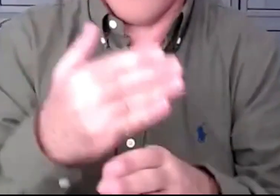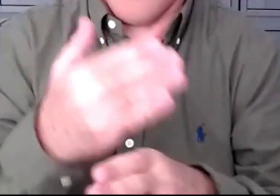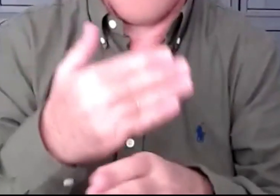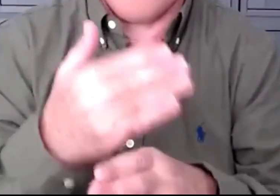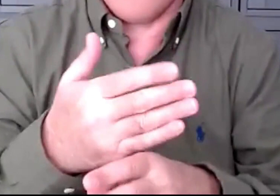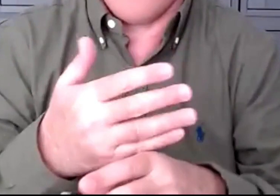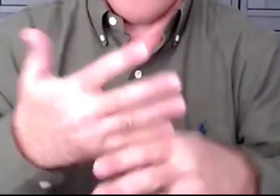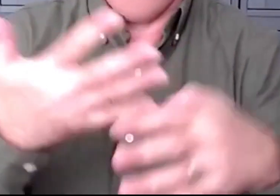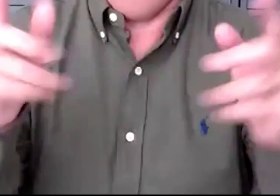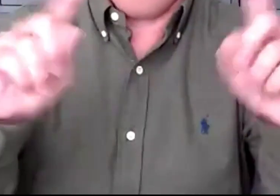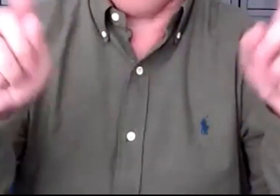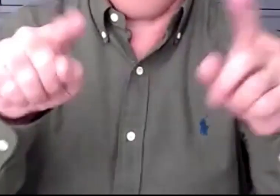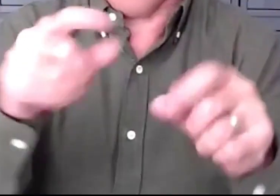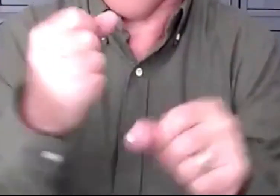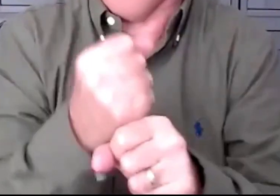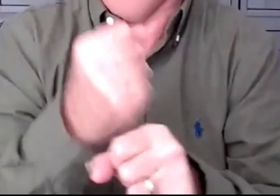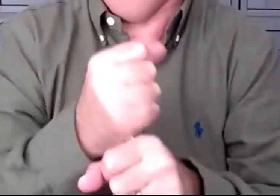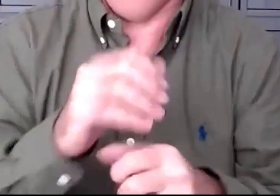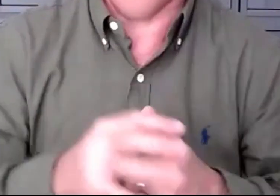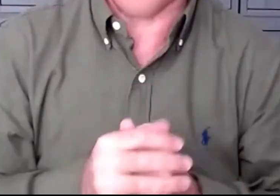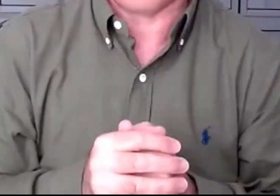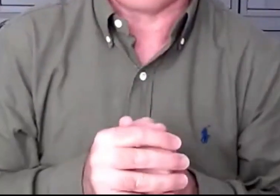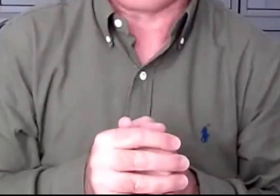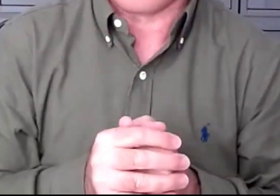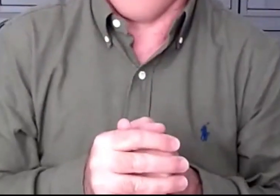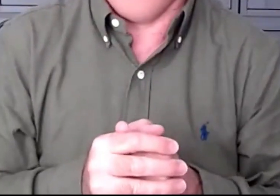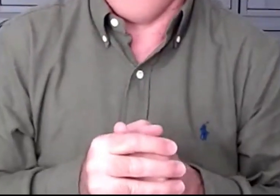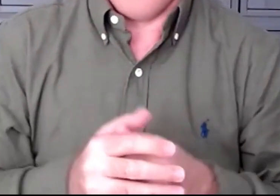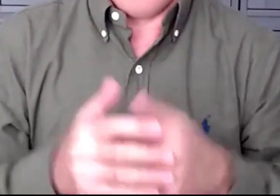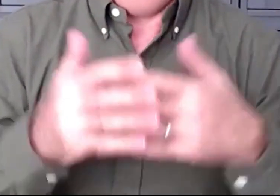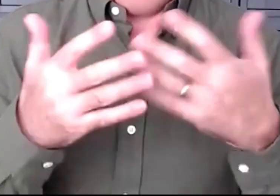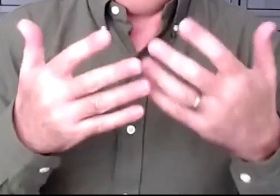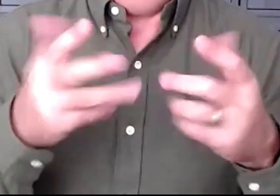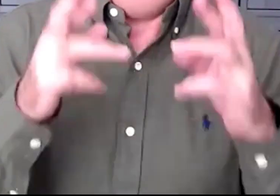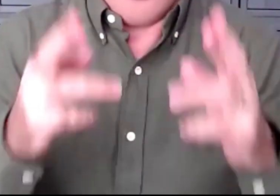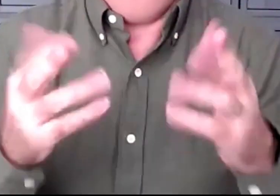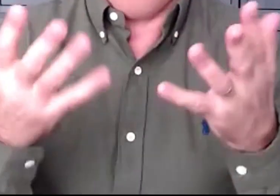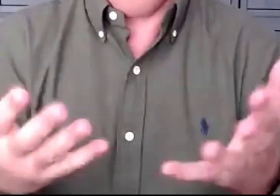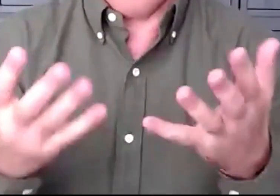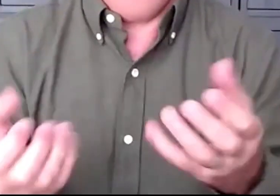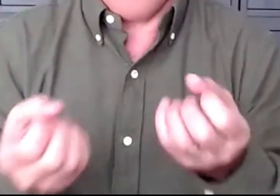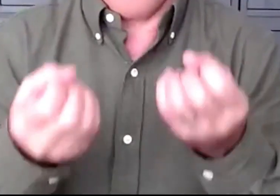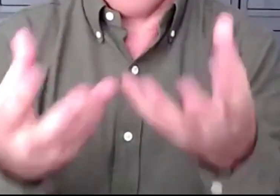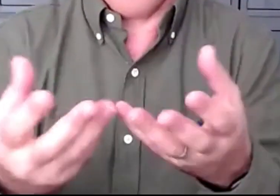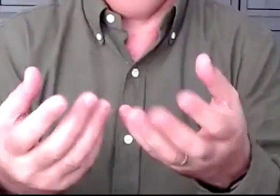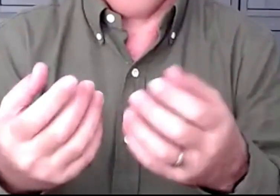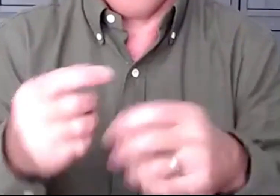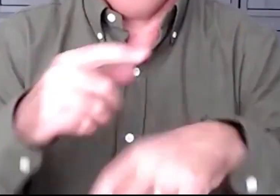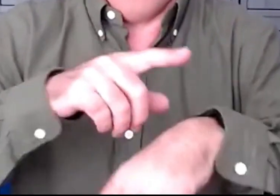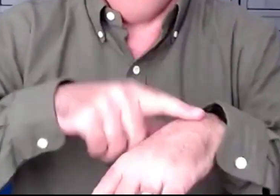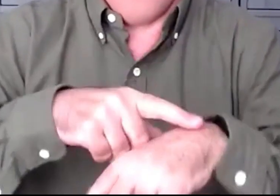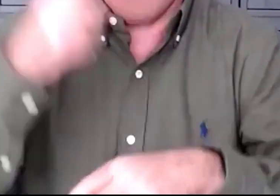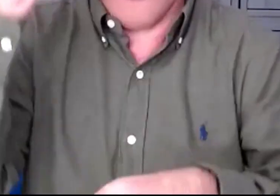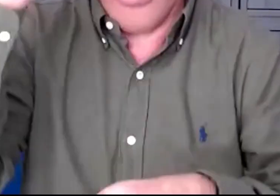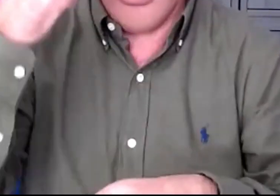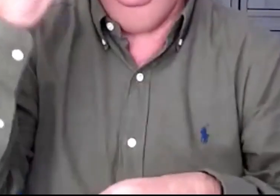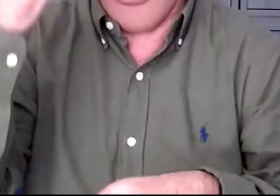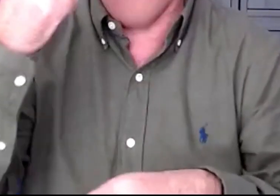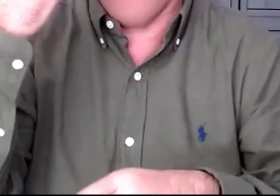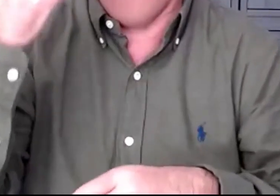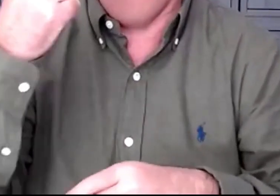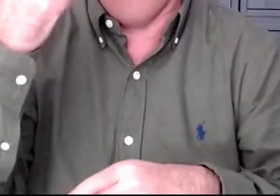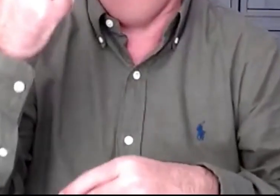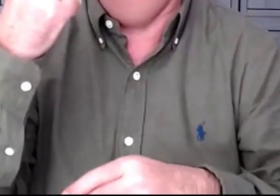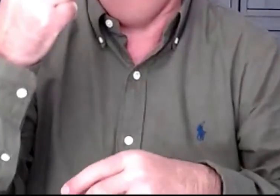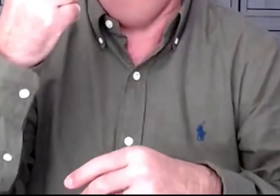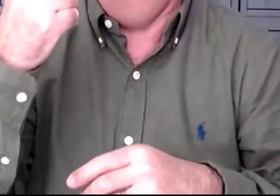to become leaders wherever you are working and whatever it is you're doing. I hope today gives